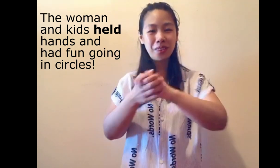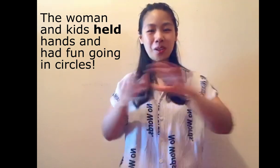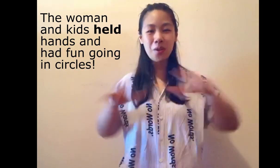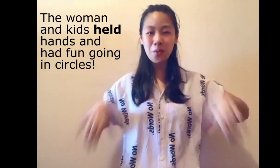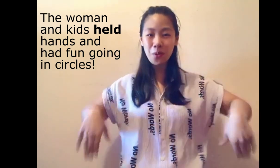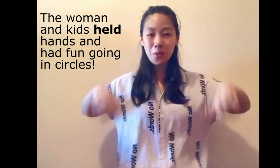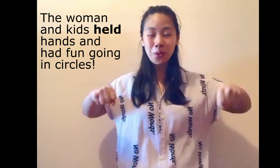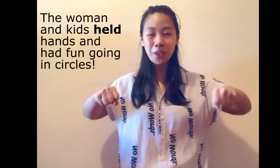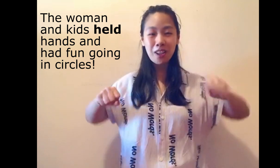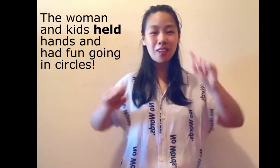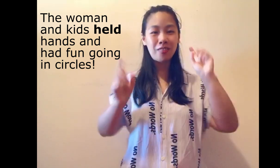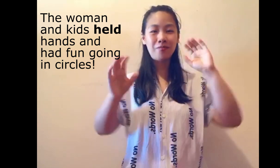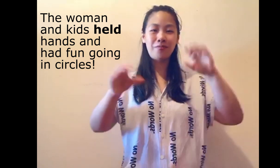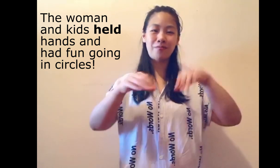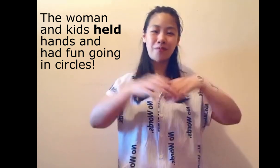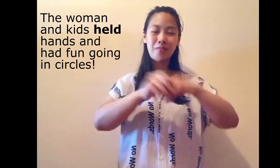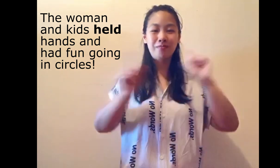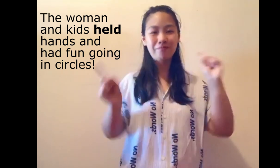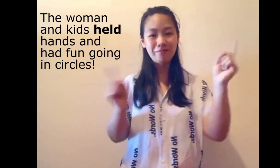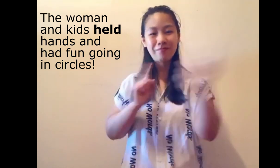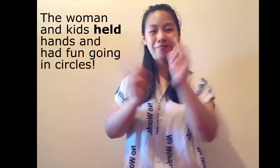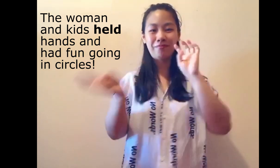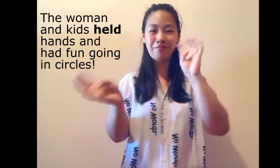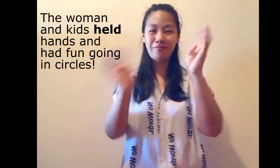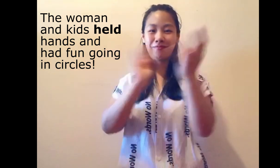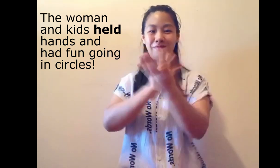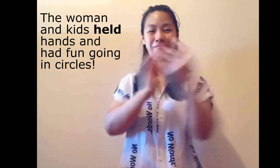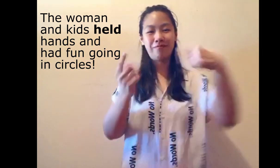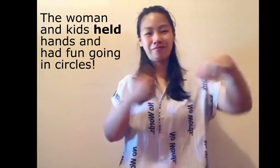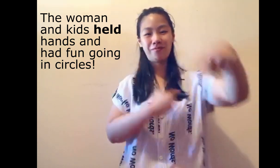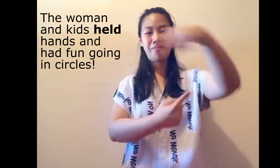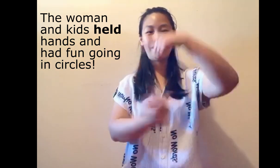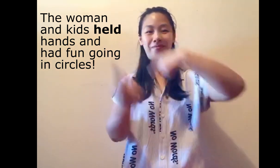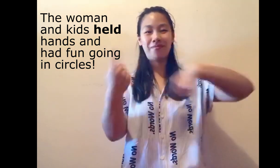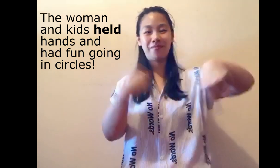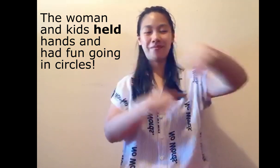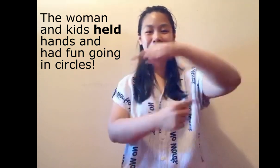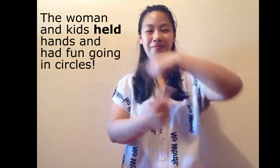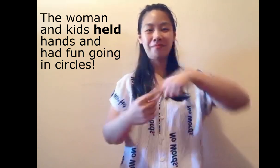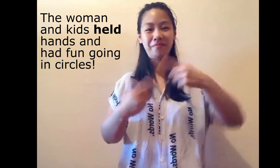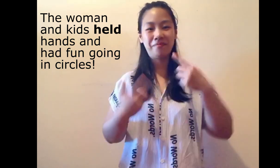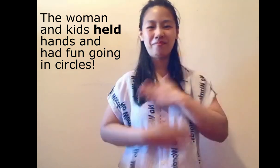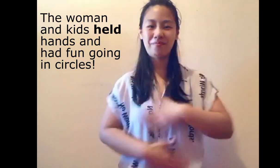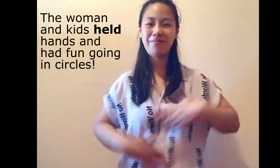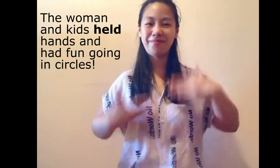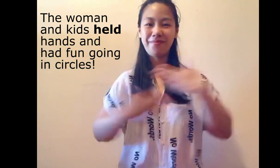Kids and one woman hold hands in a circle while spinning. They enjoy this a lot.